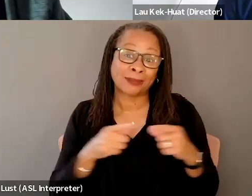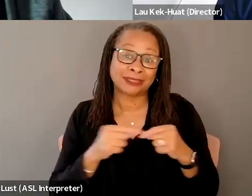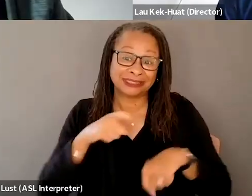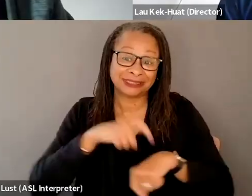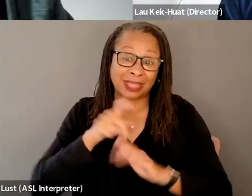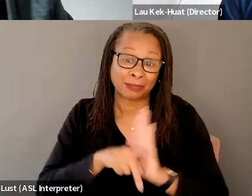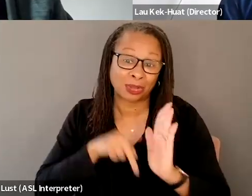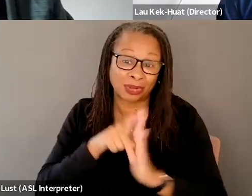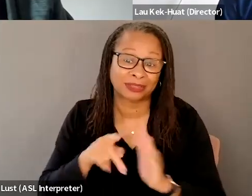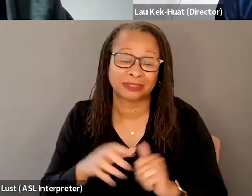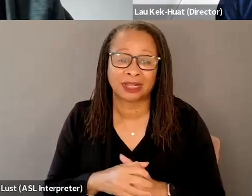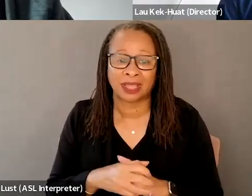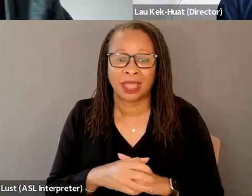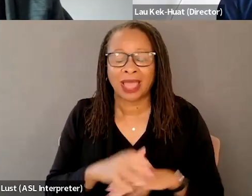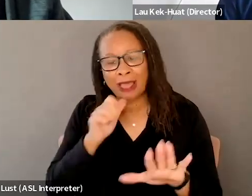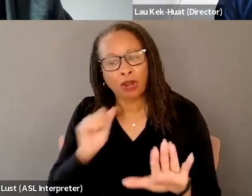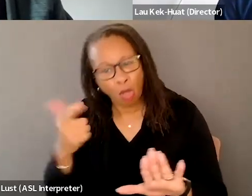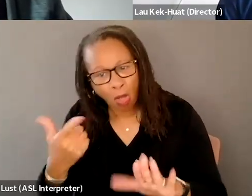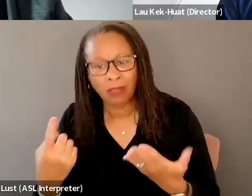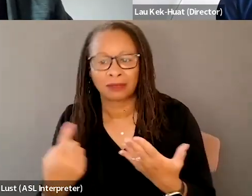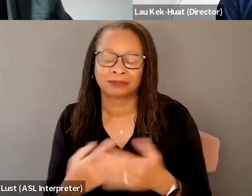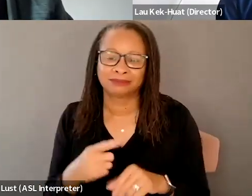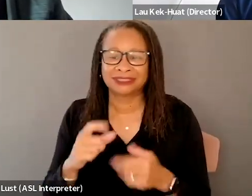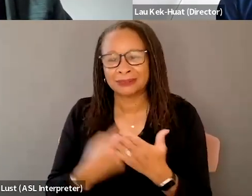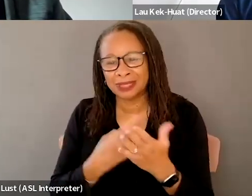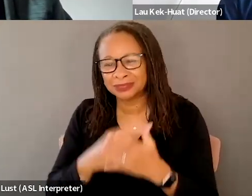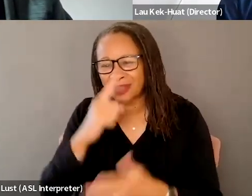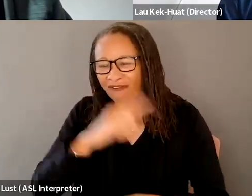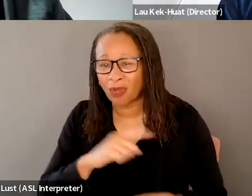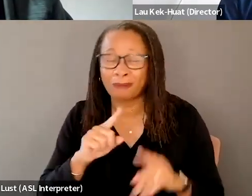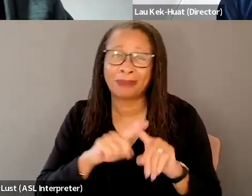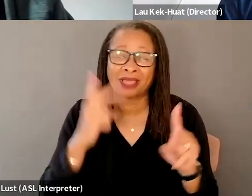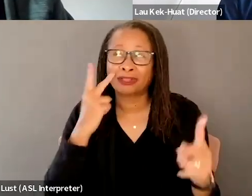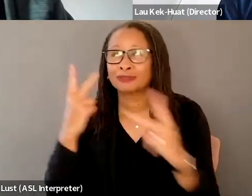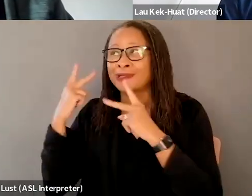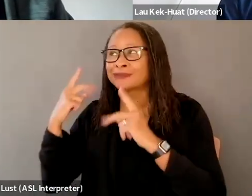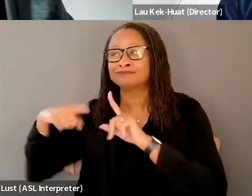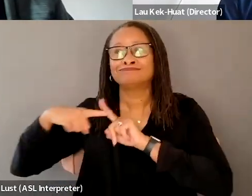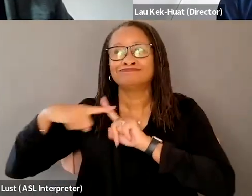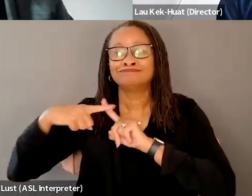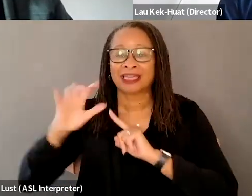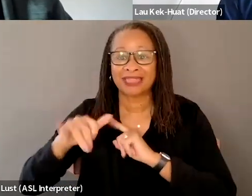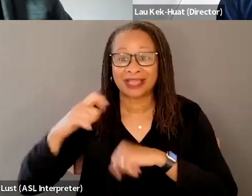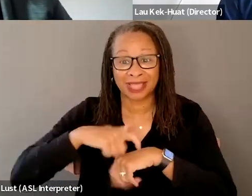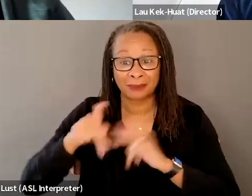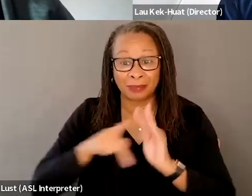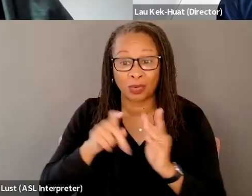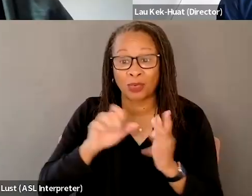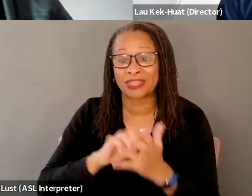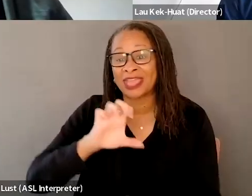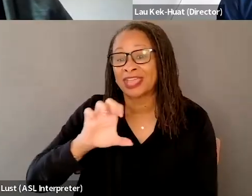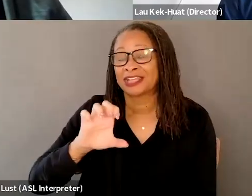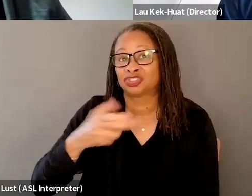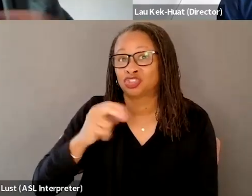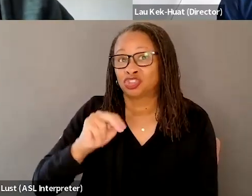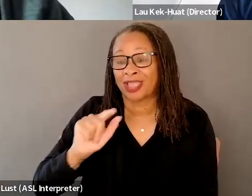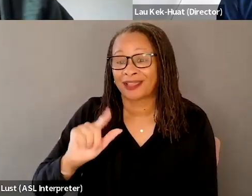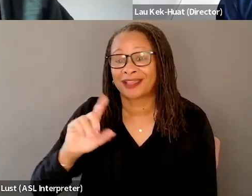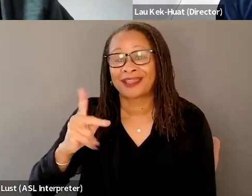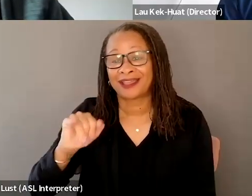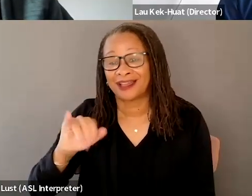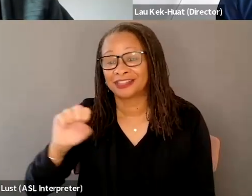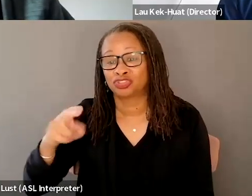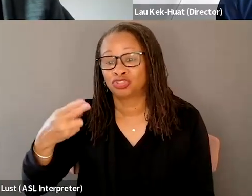period. Not always, sometimes that is false, but they are nostalgic because they react against the mainland Chinese